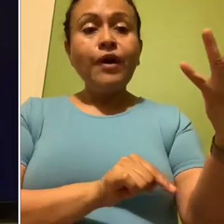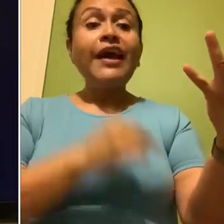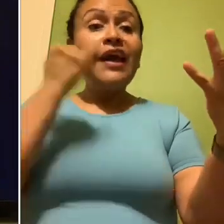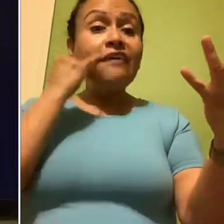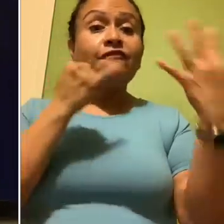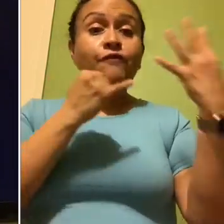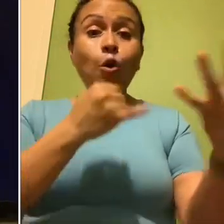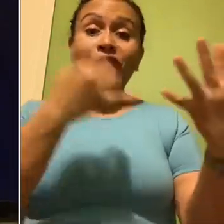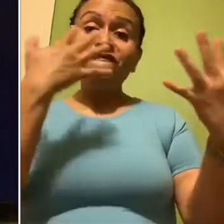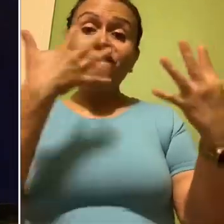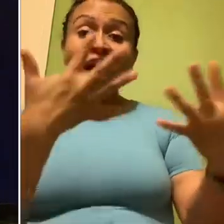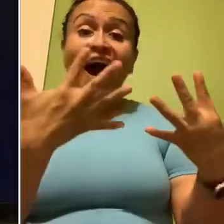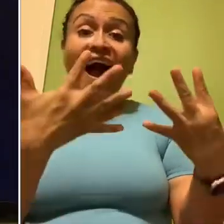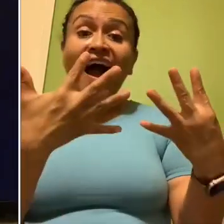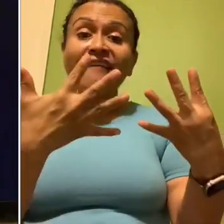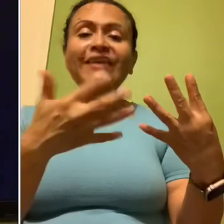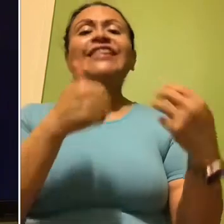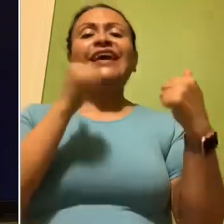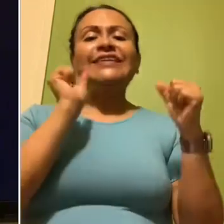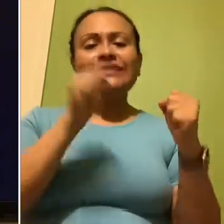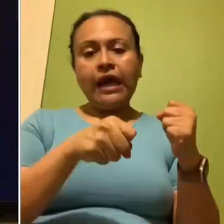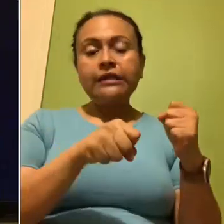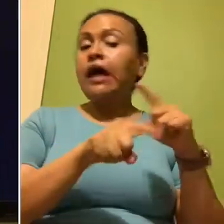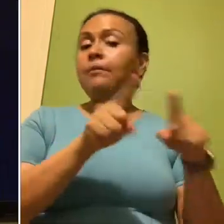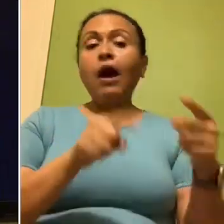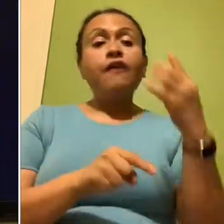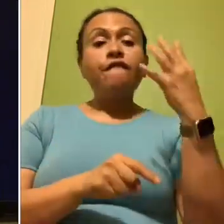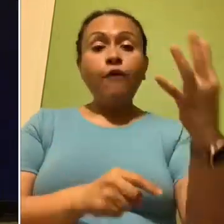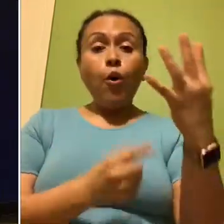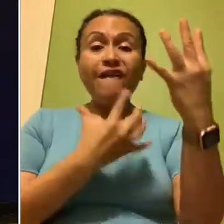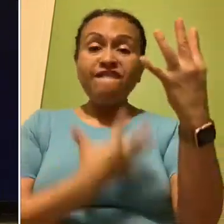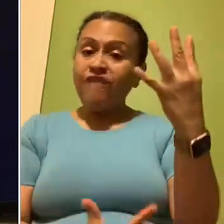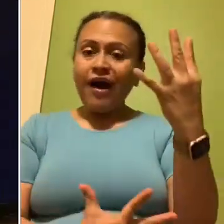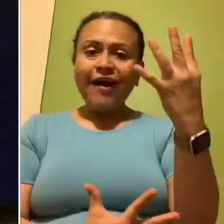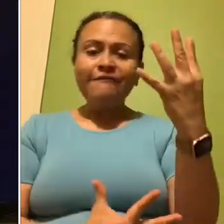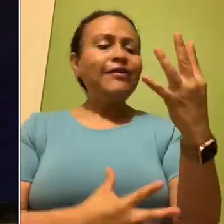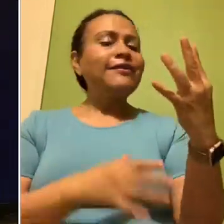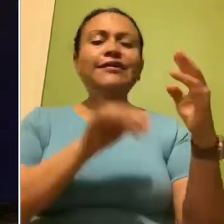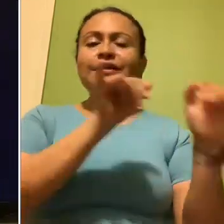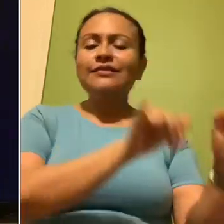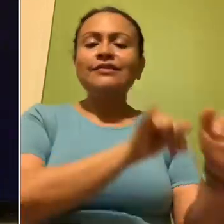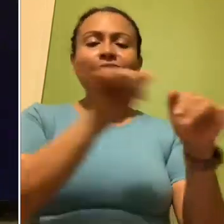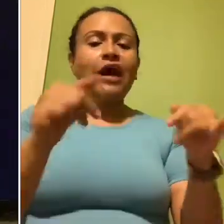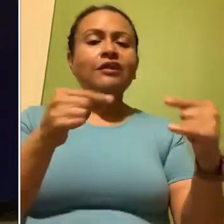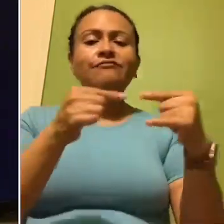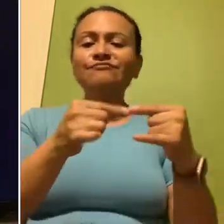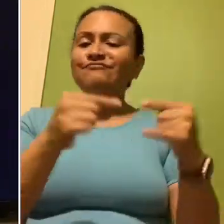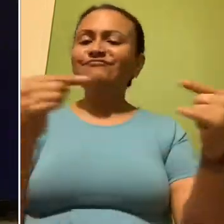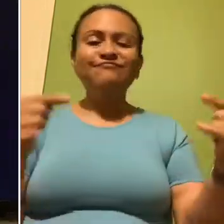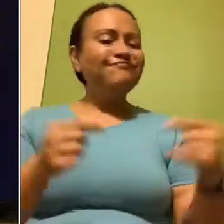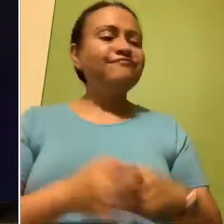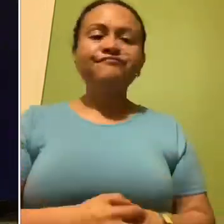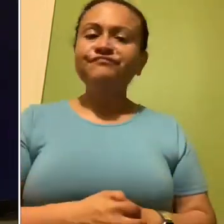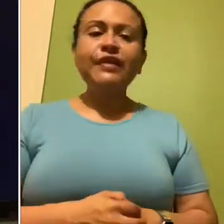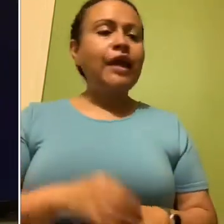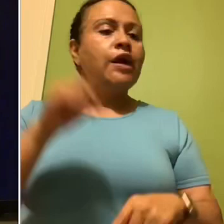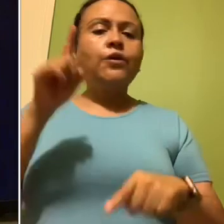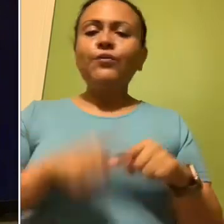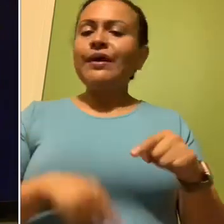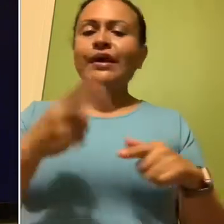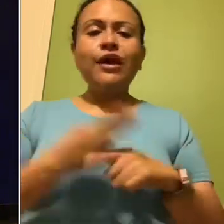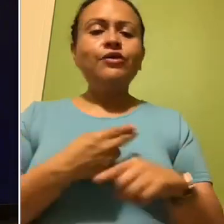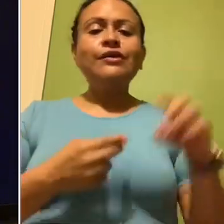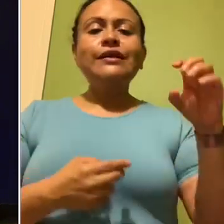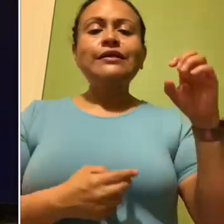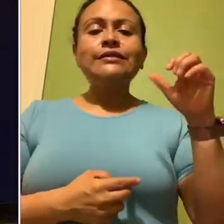here, if it was over here, then we could make an argument for similarity. But with this 5 not being on the other side of the angle, it's not sandwiching the angle with the 4,